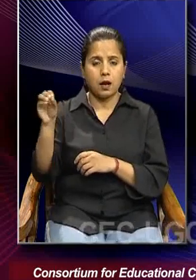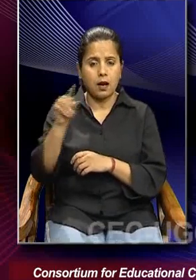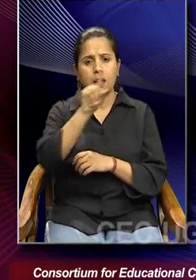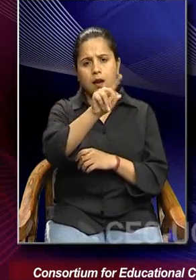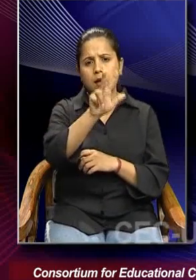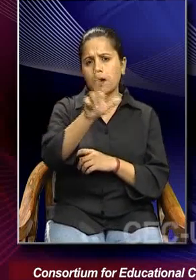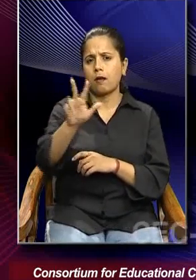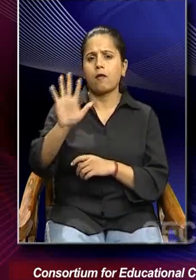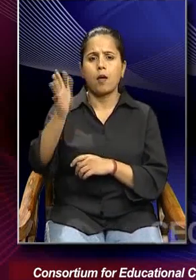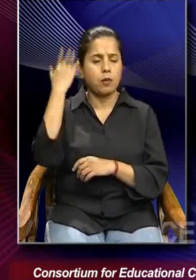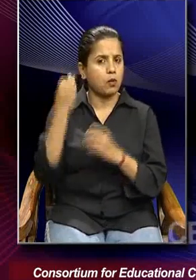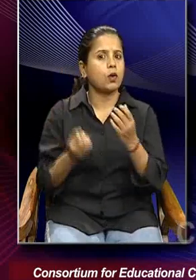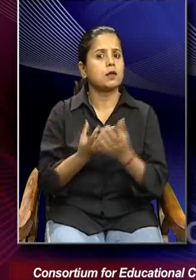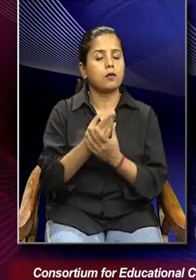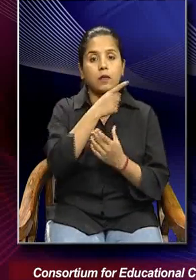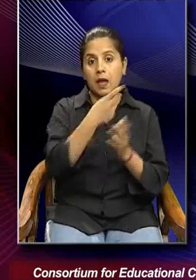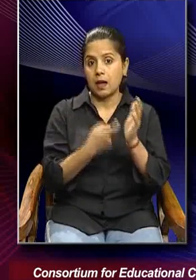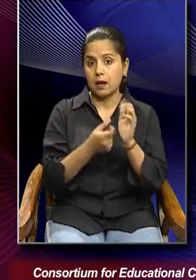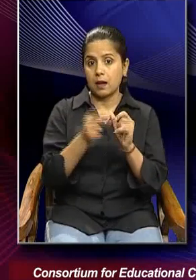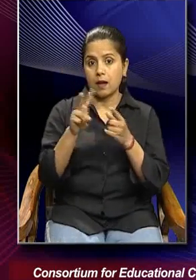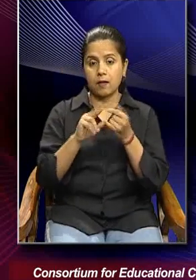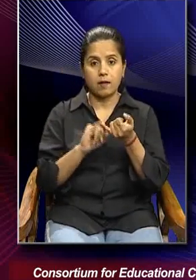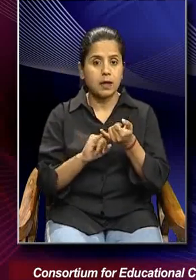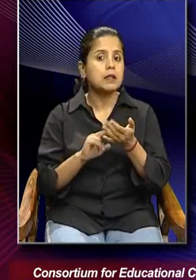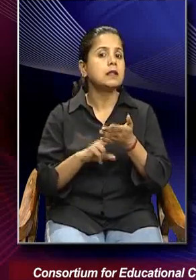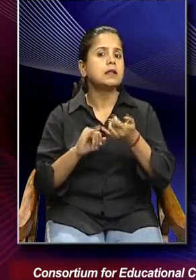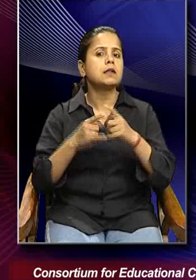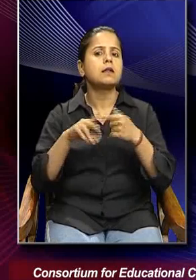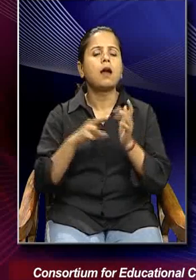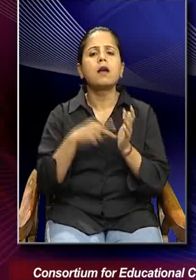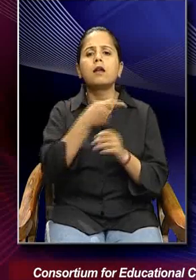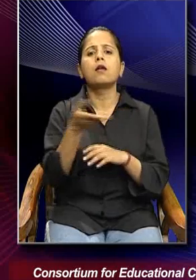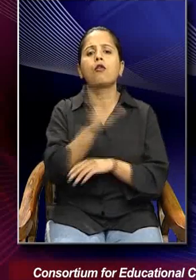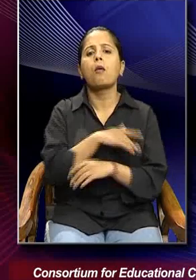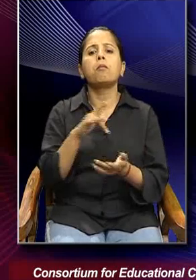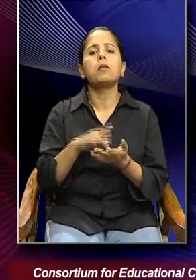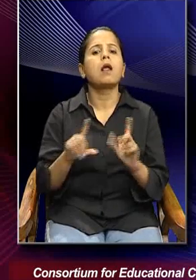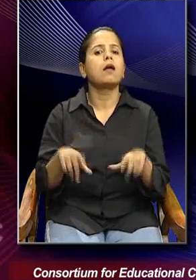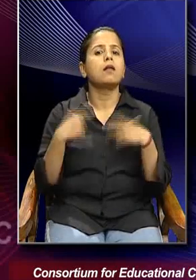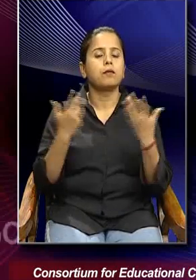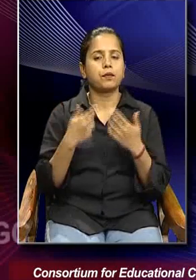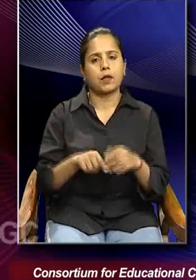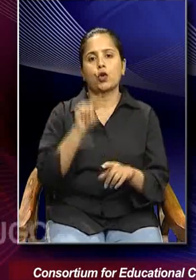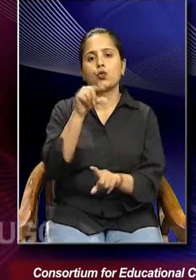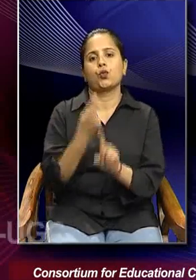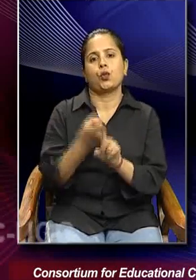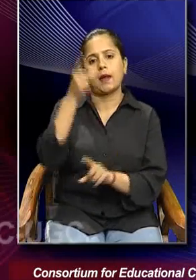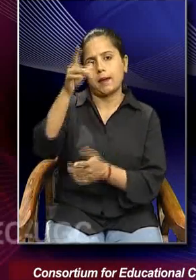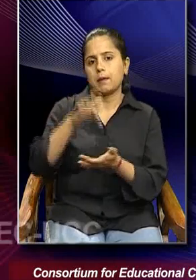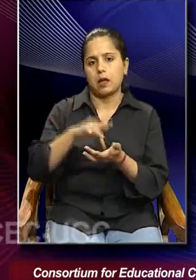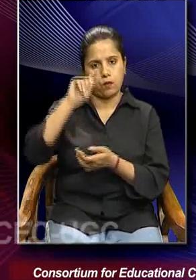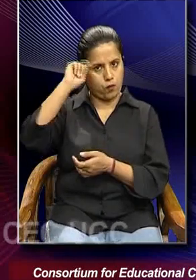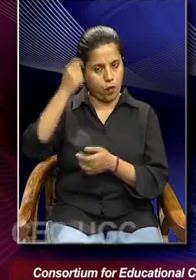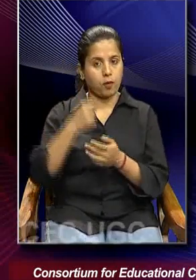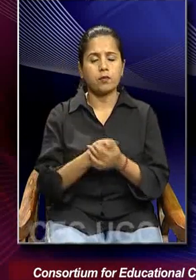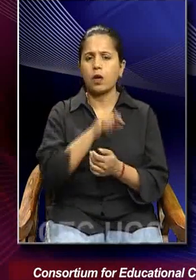1885. Revenstein basically hailed from United Kingdom. So